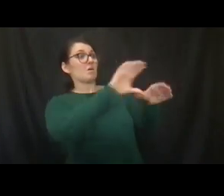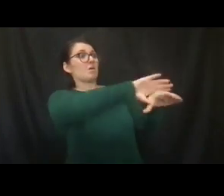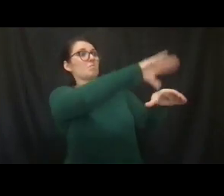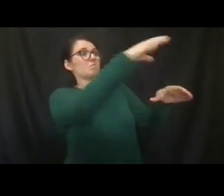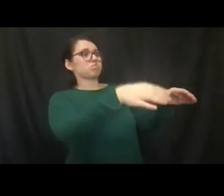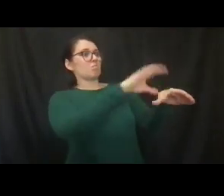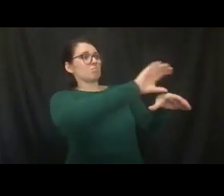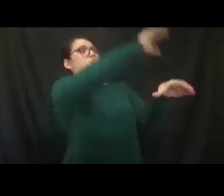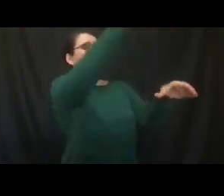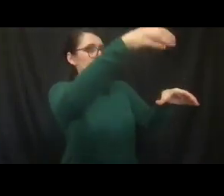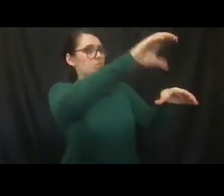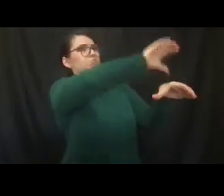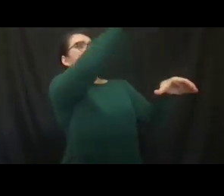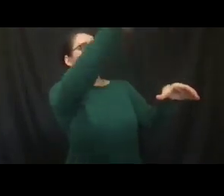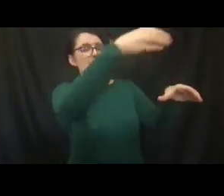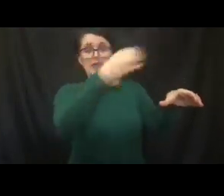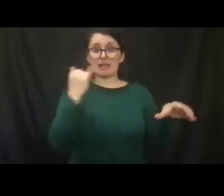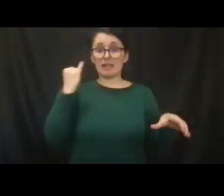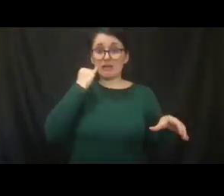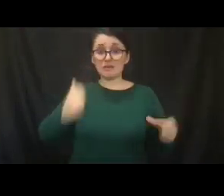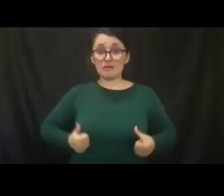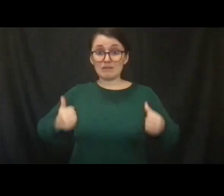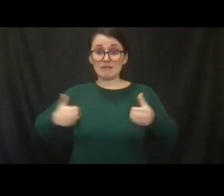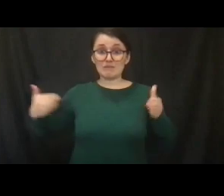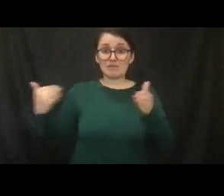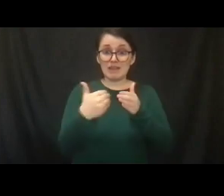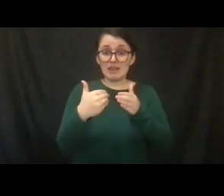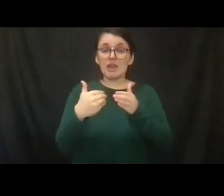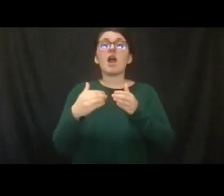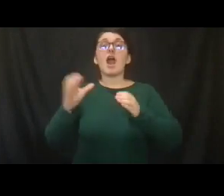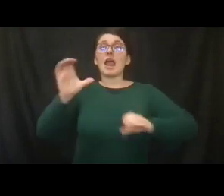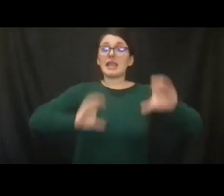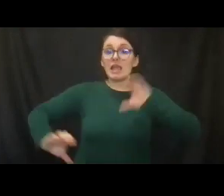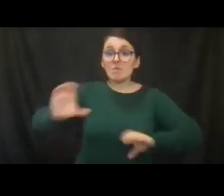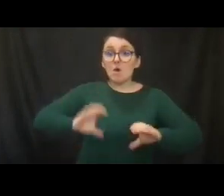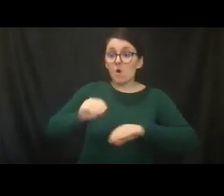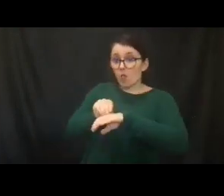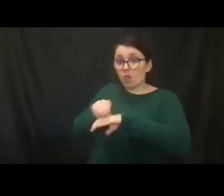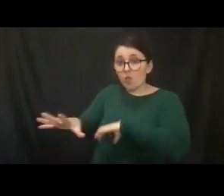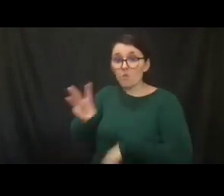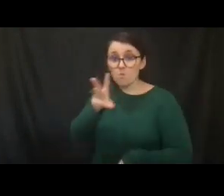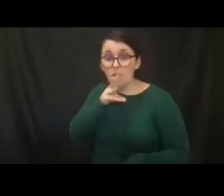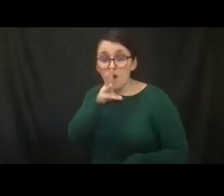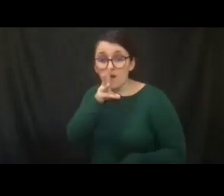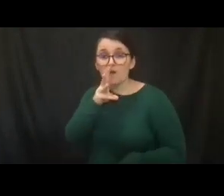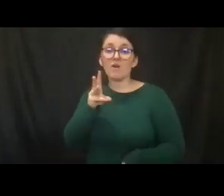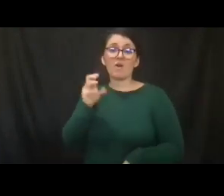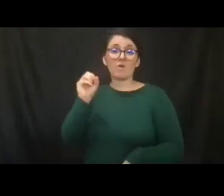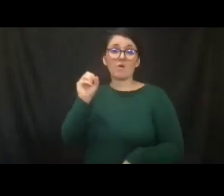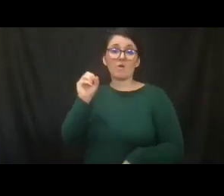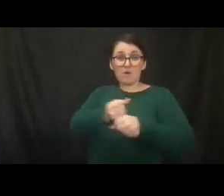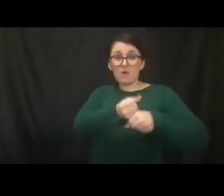old landfill can put different chemicals and things into the waterways near there, or cause other problems that